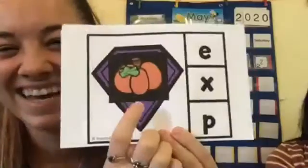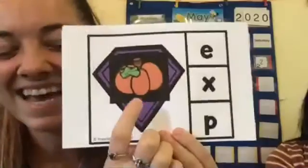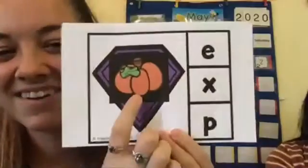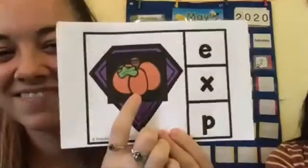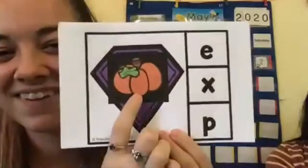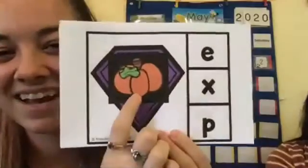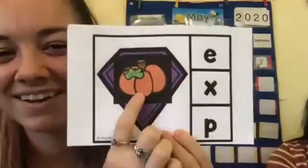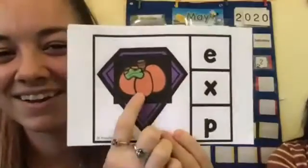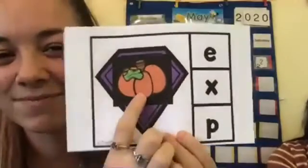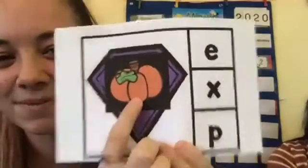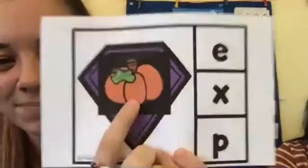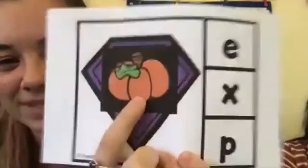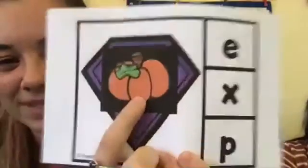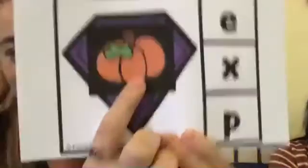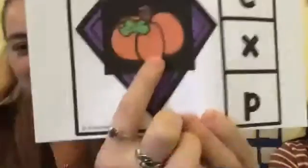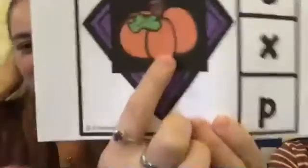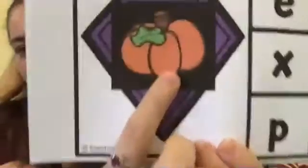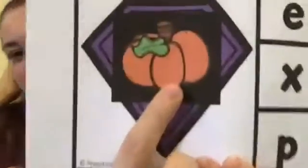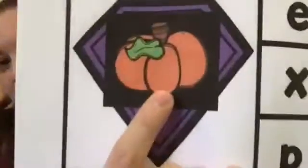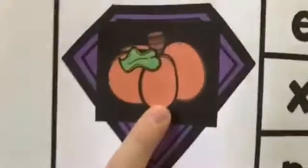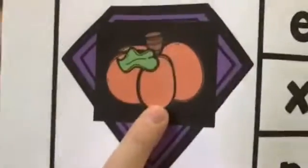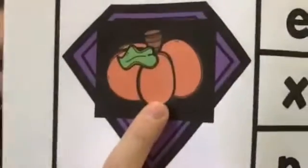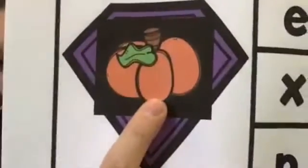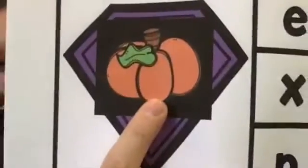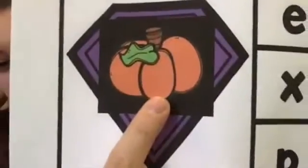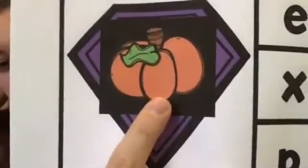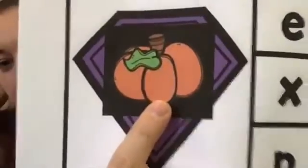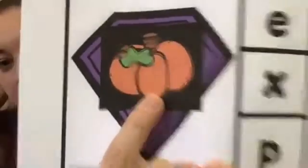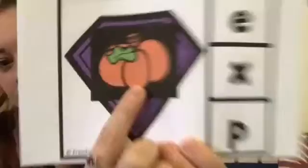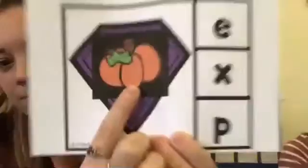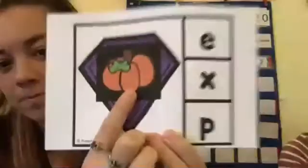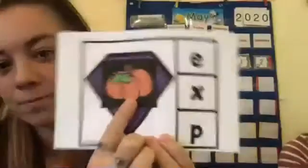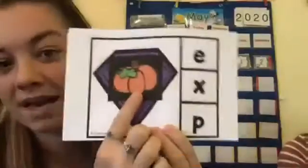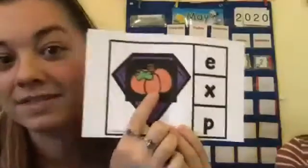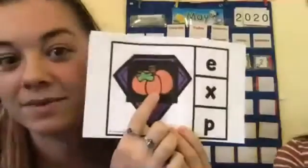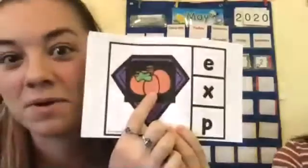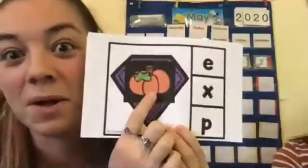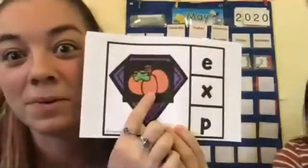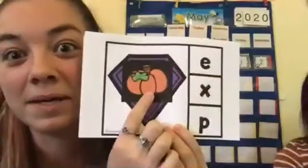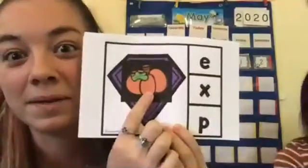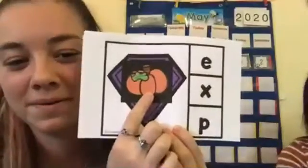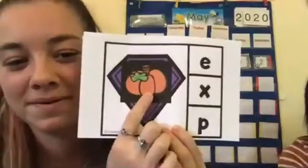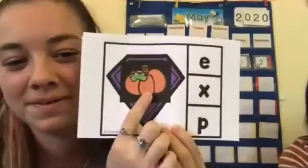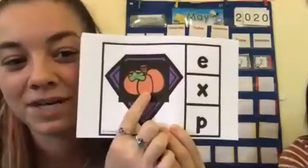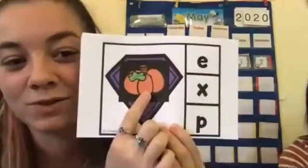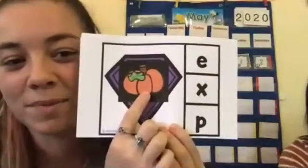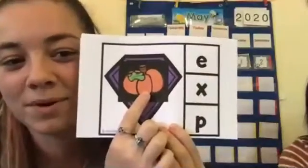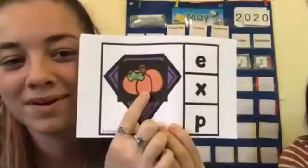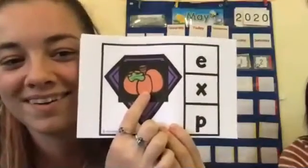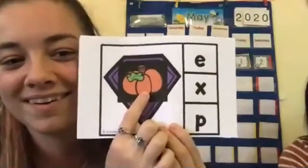And right here, what picture is this? I'll put up close. We have these around Halloween. Do you guys remember?